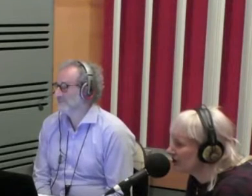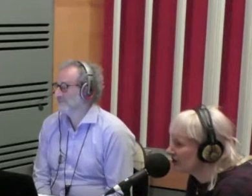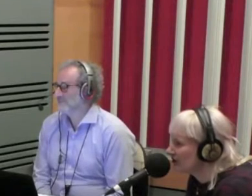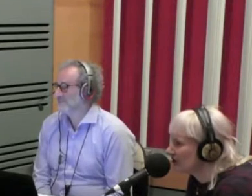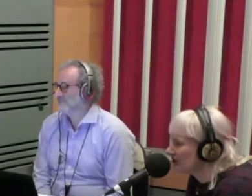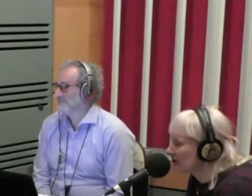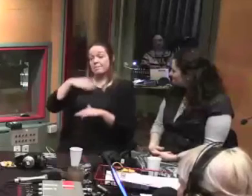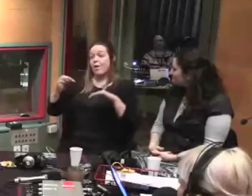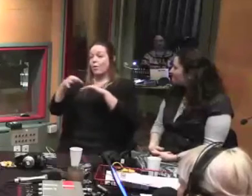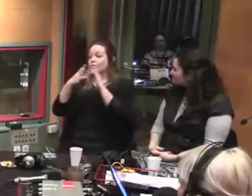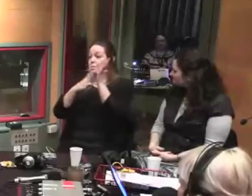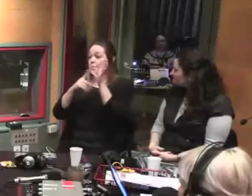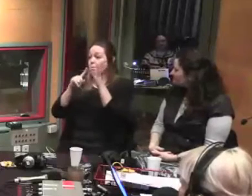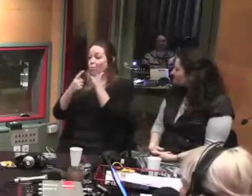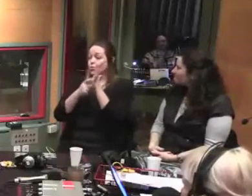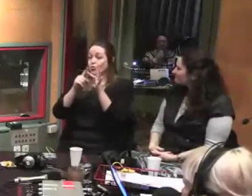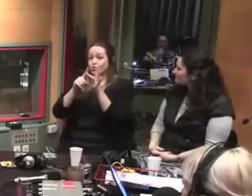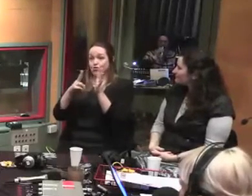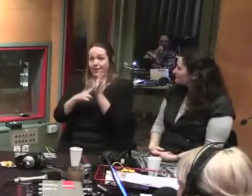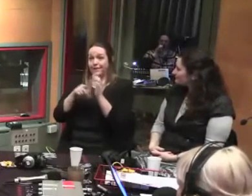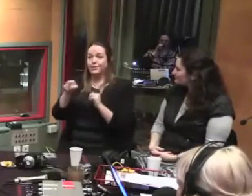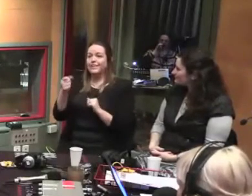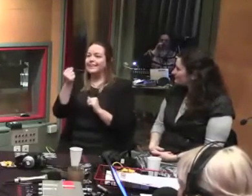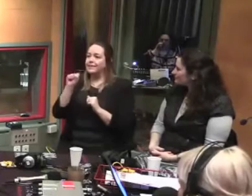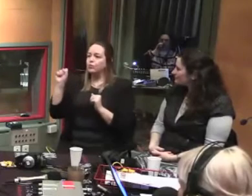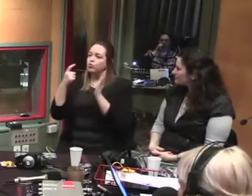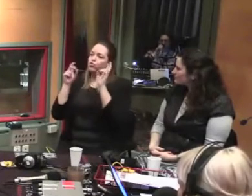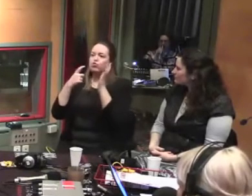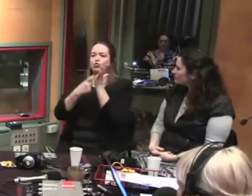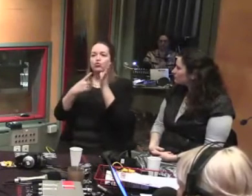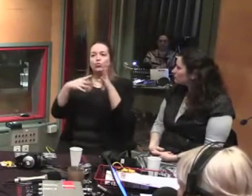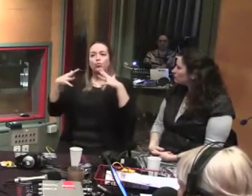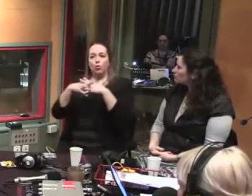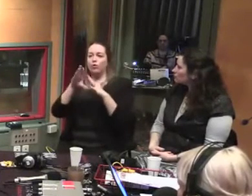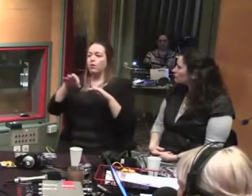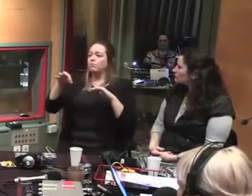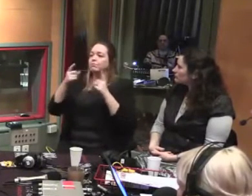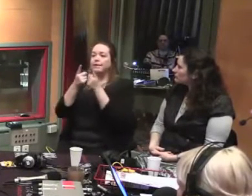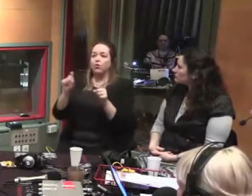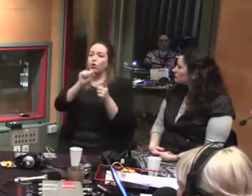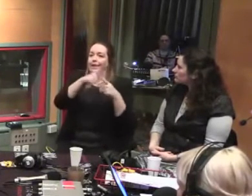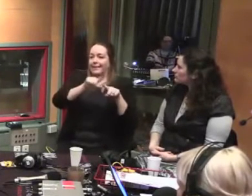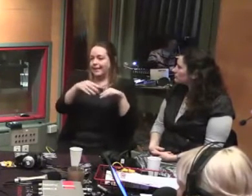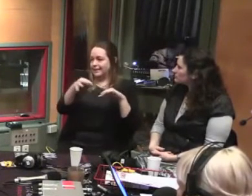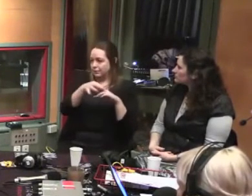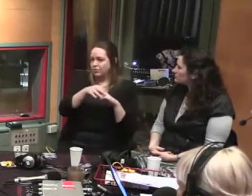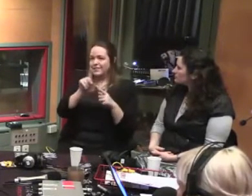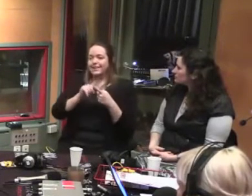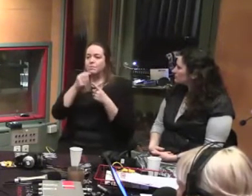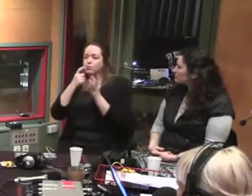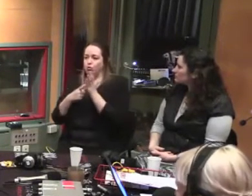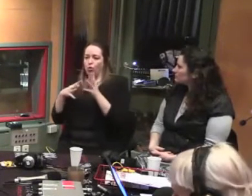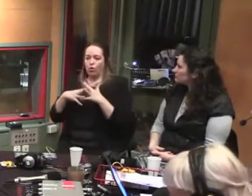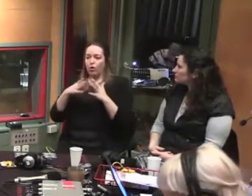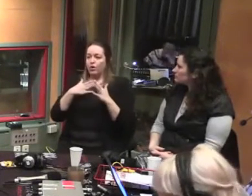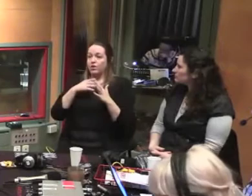was still, raw from her divorce from her previous husband, and just didn't think marriage